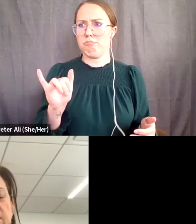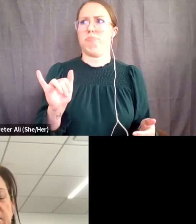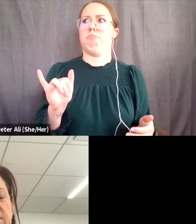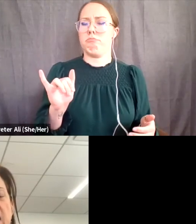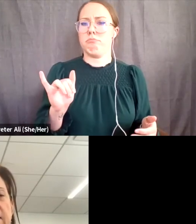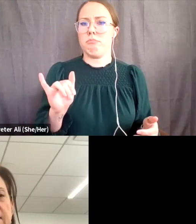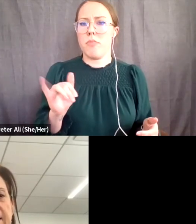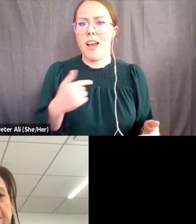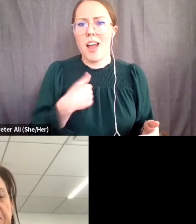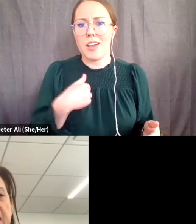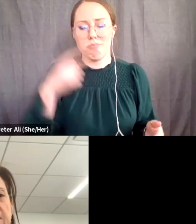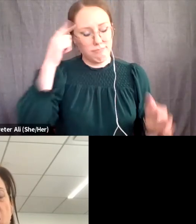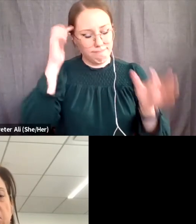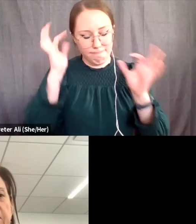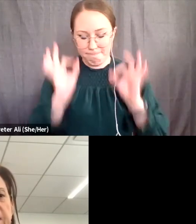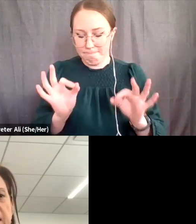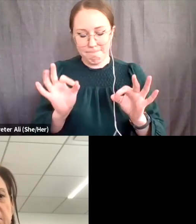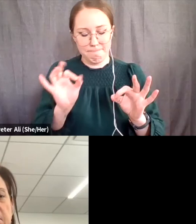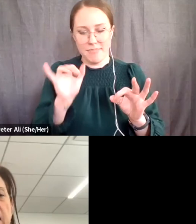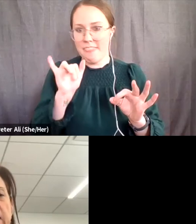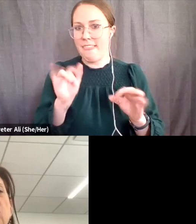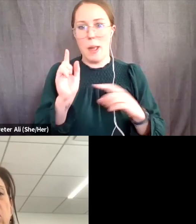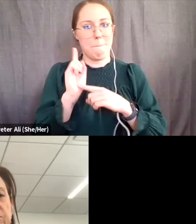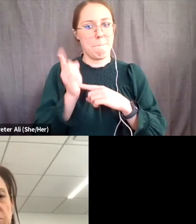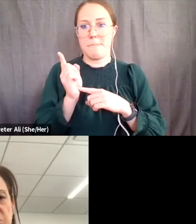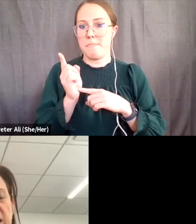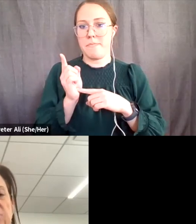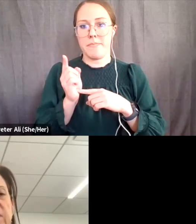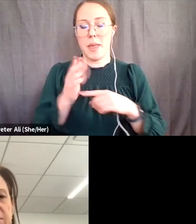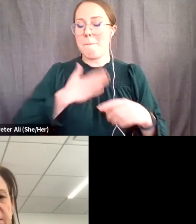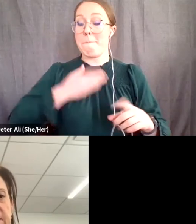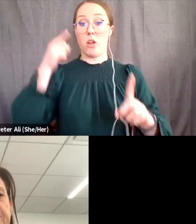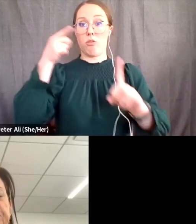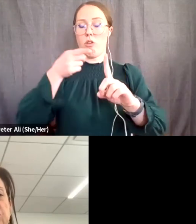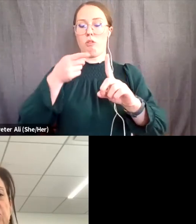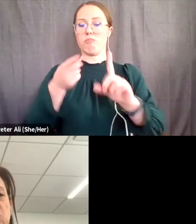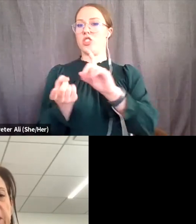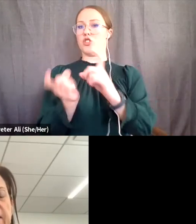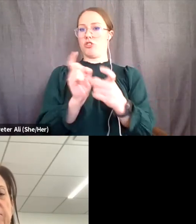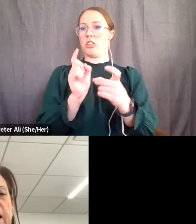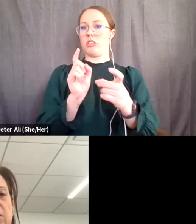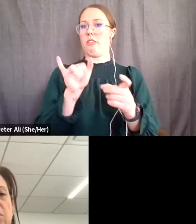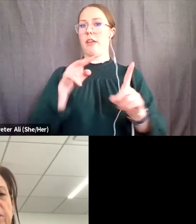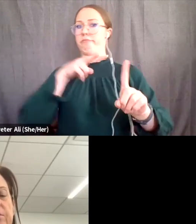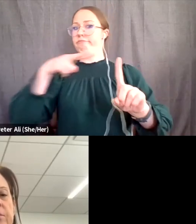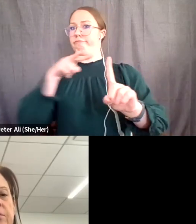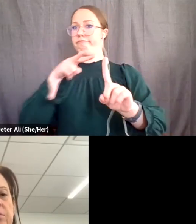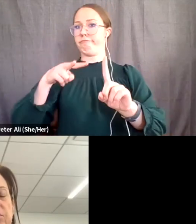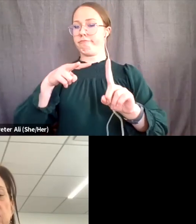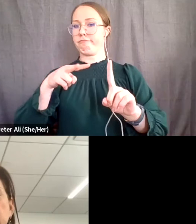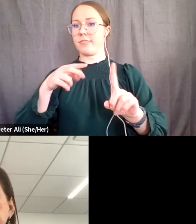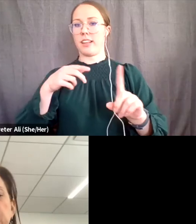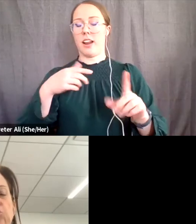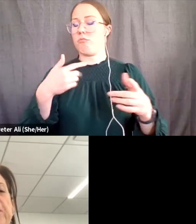I decided in that moment that my goal was to change this, to do whatever I could